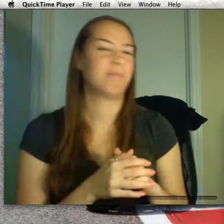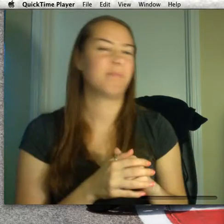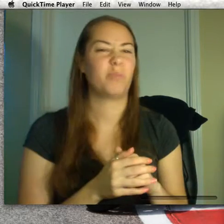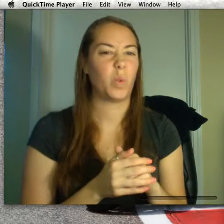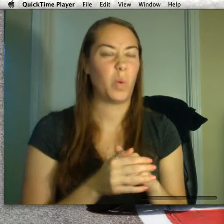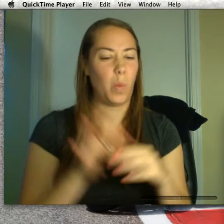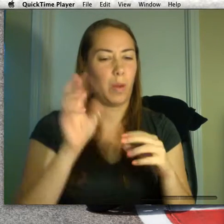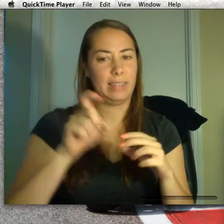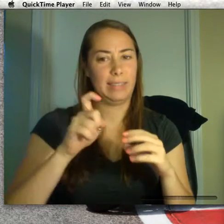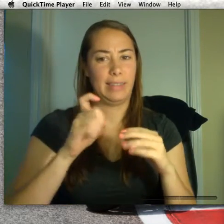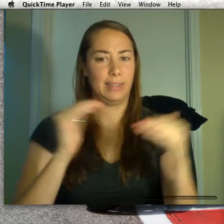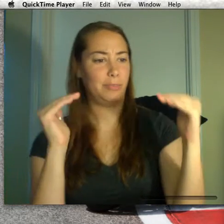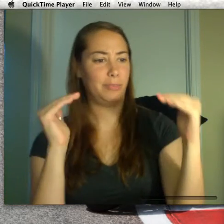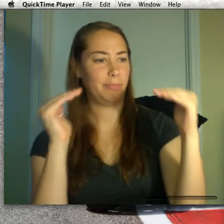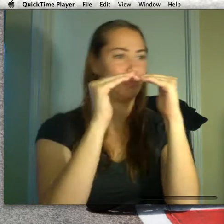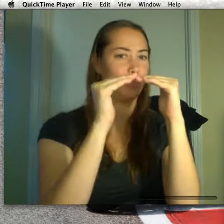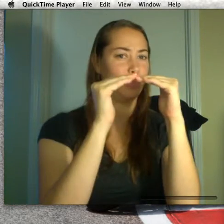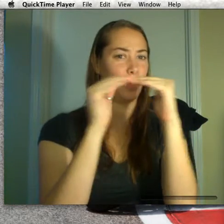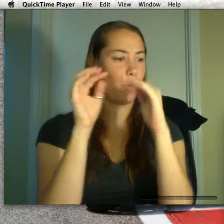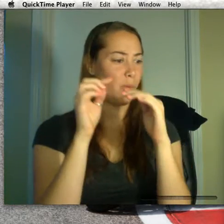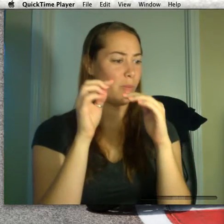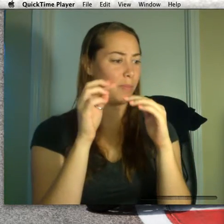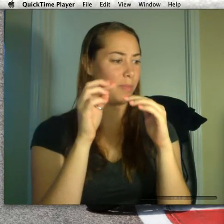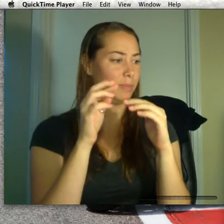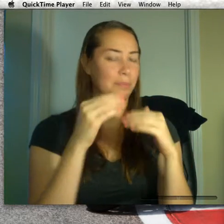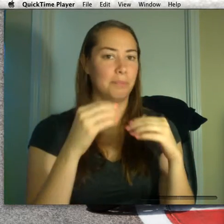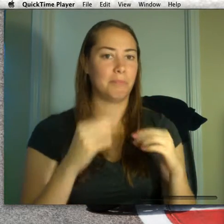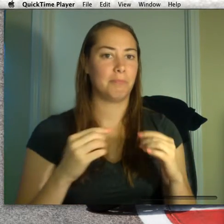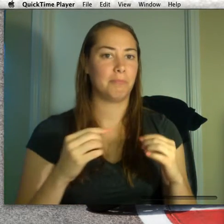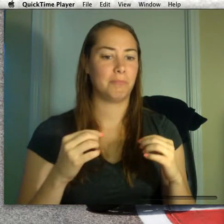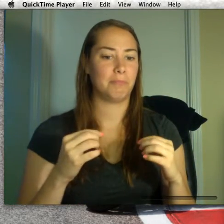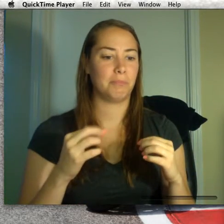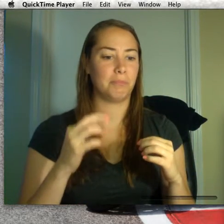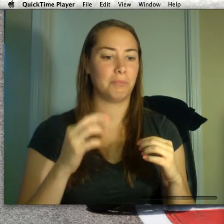orderlies. When we are sick, they wipe our bodies